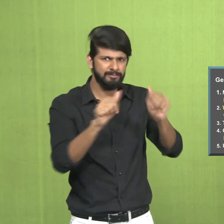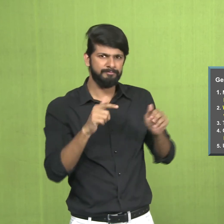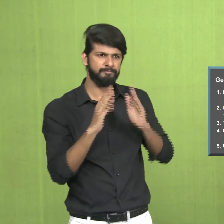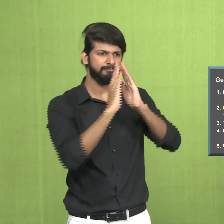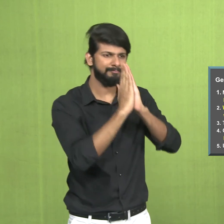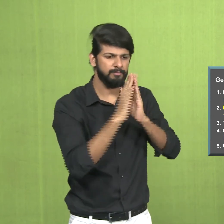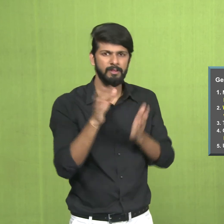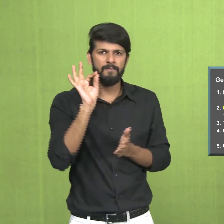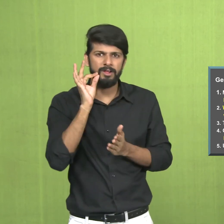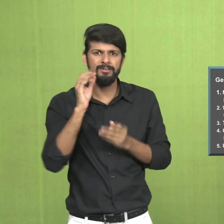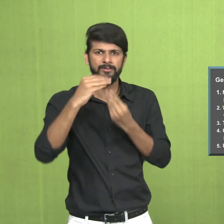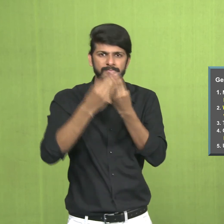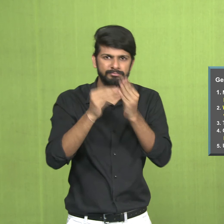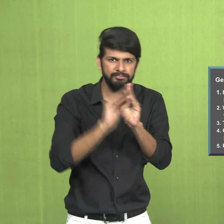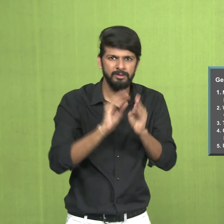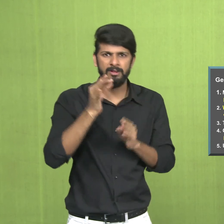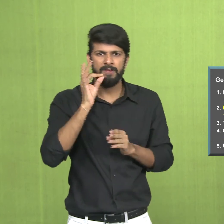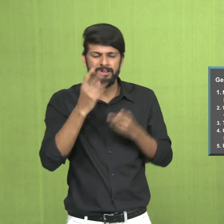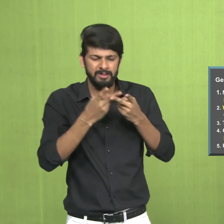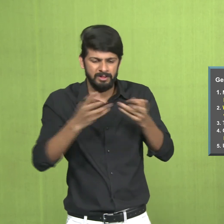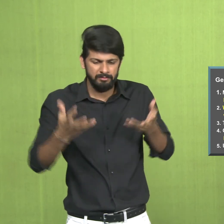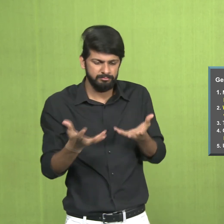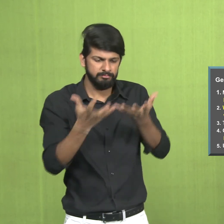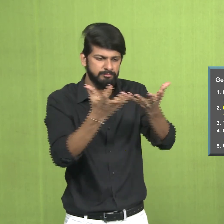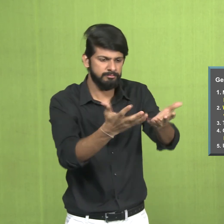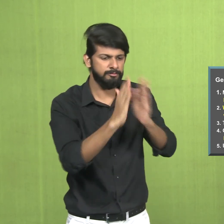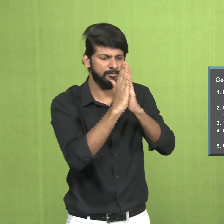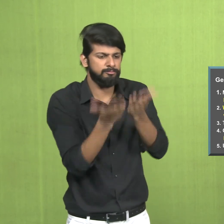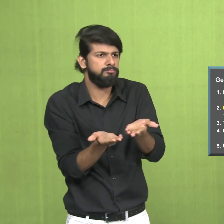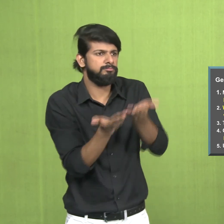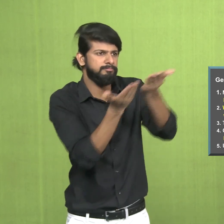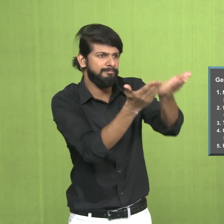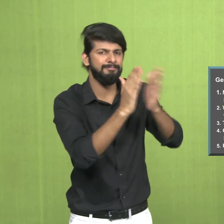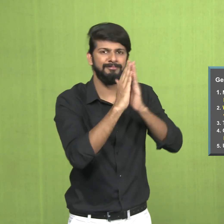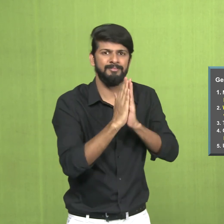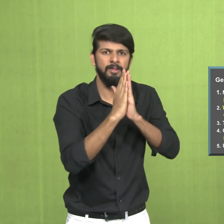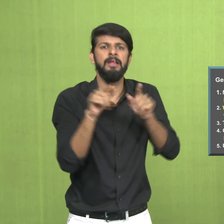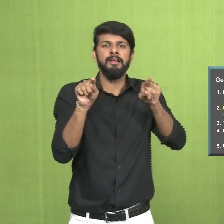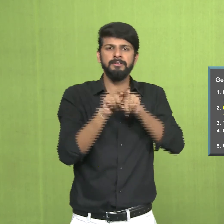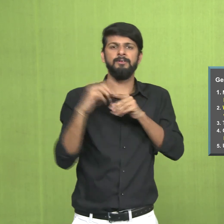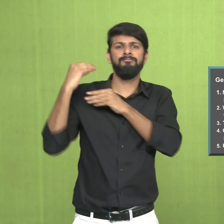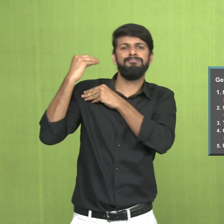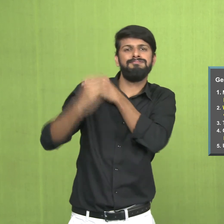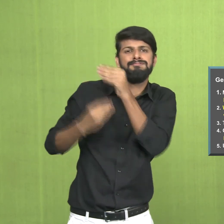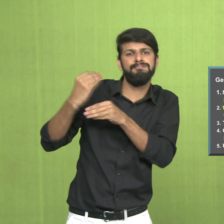also have this now when we have any kind of puja, we make a lot of offerings to the